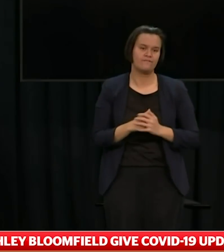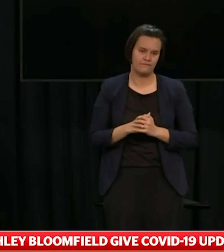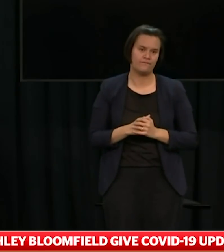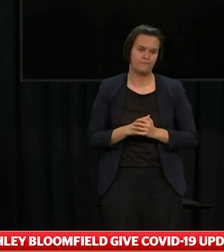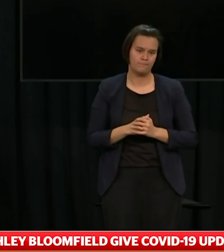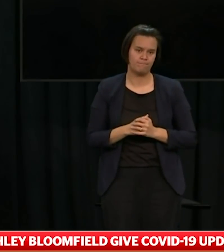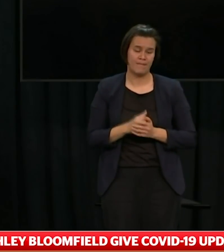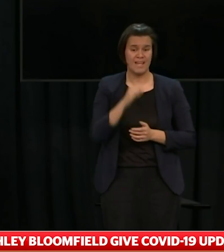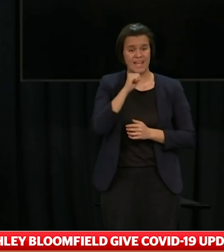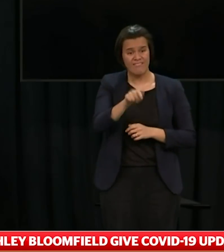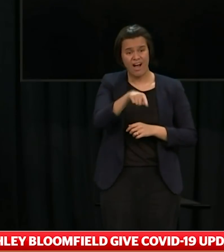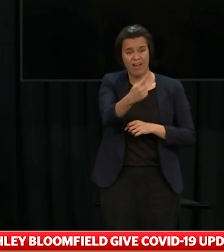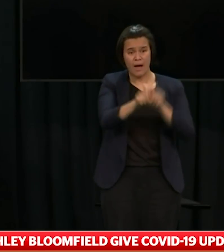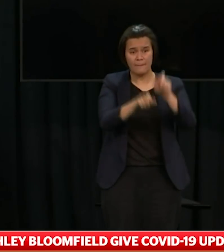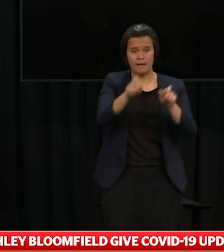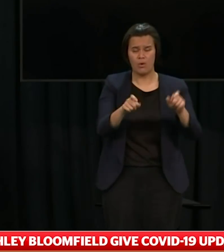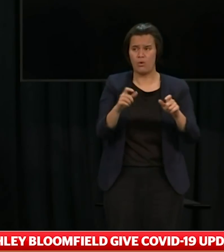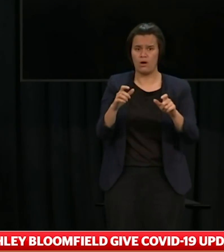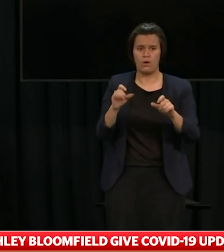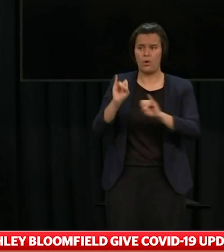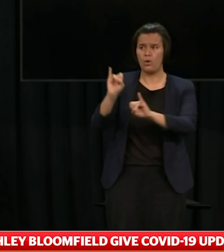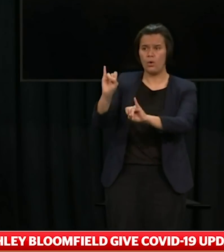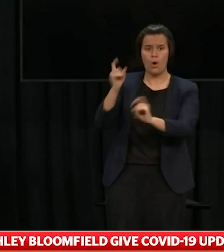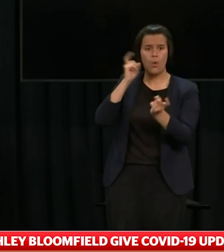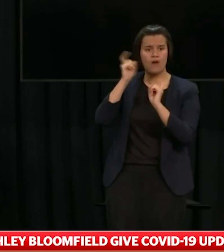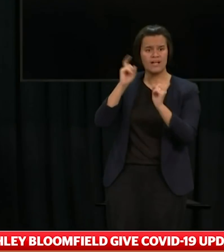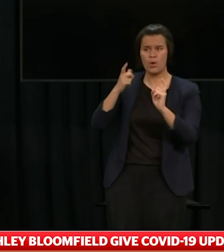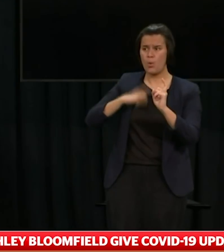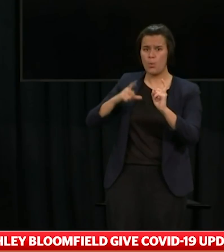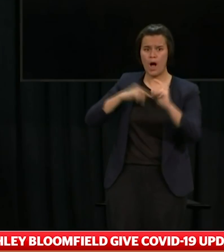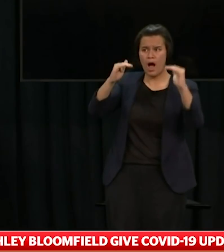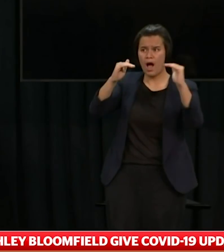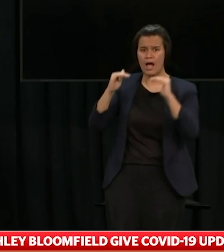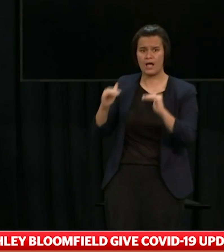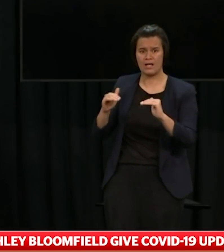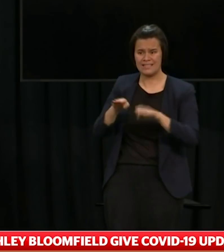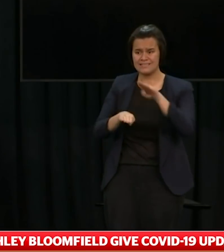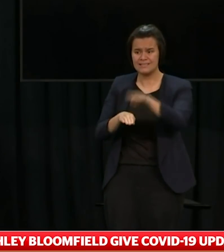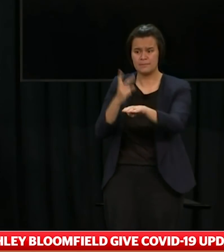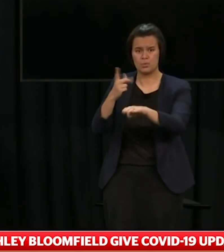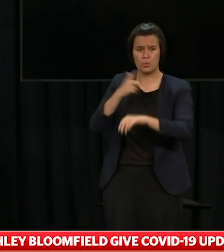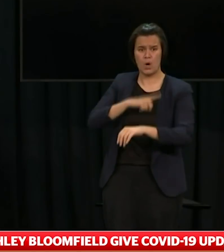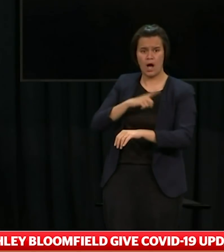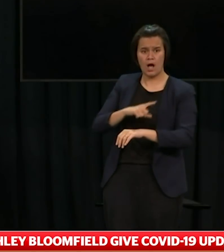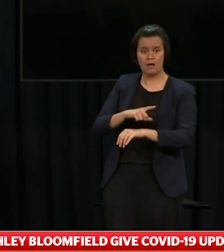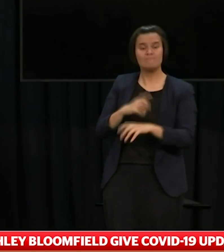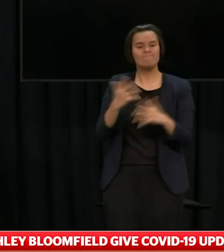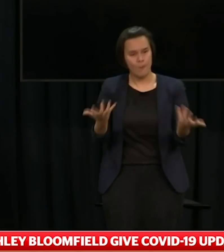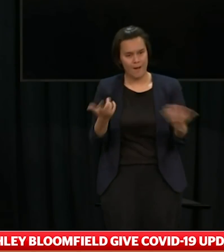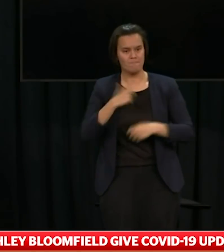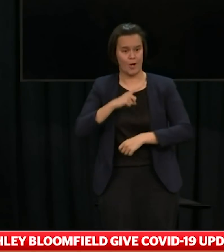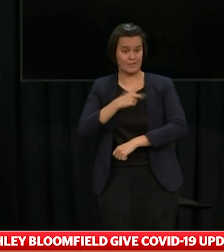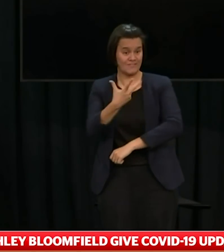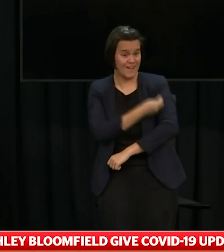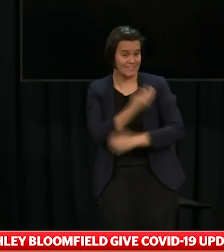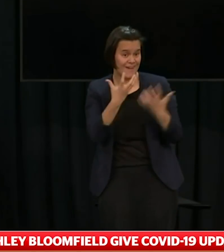any easing, here I would say that because of high vaccination rates in Auckland, we can move forward with greater confidence, and we will